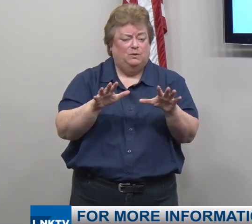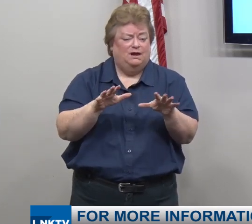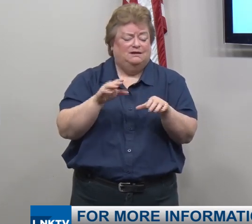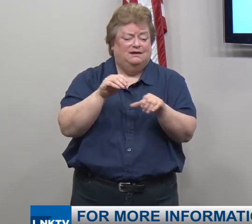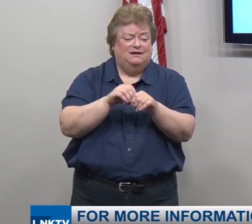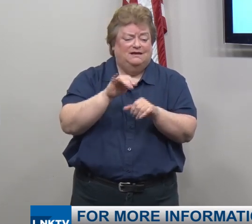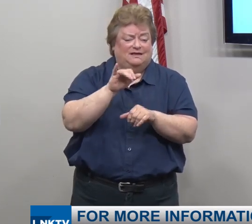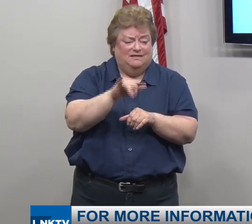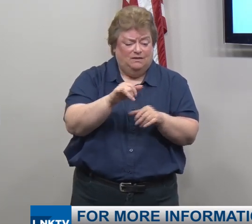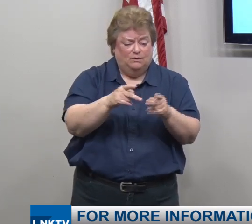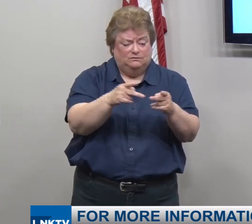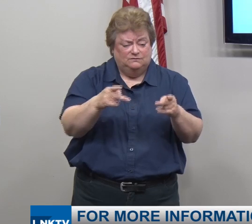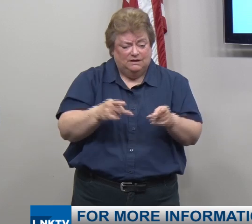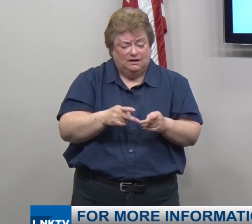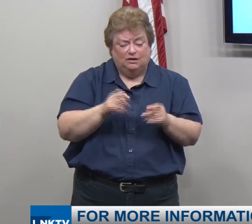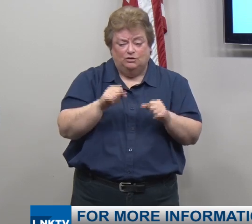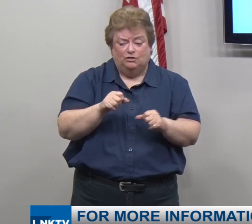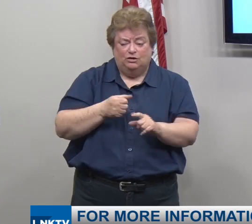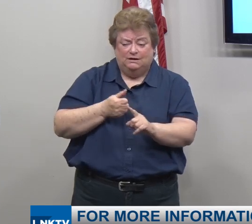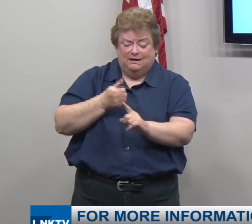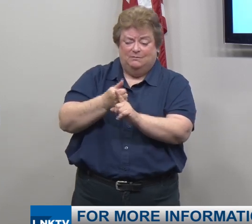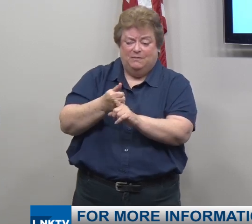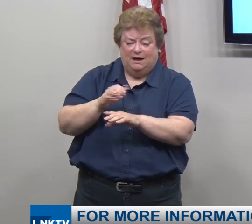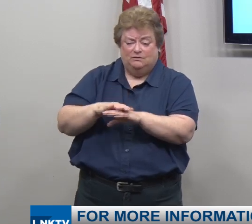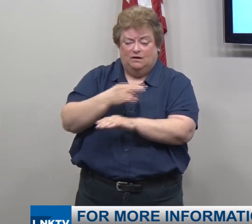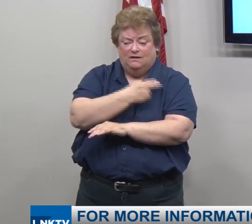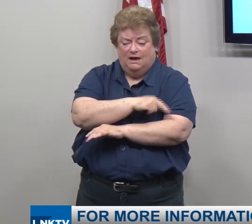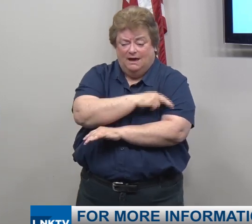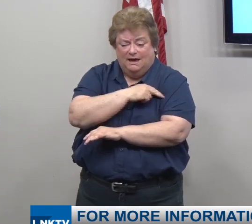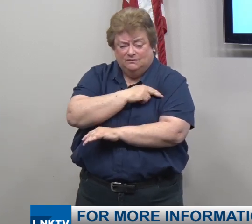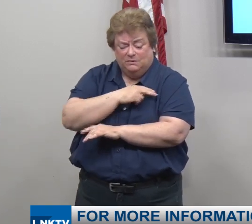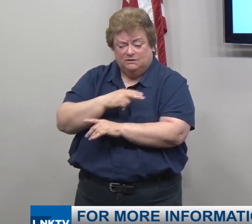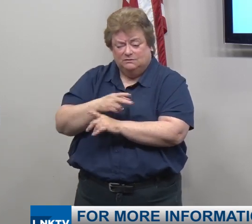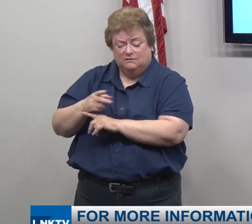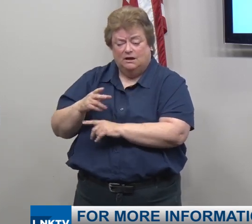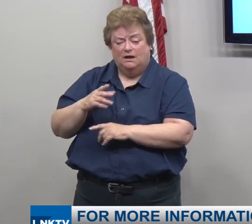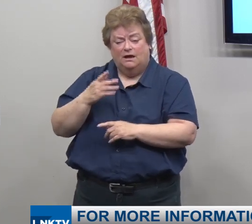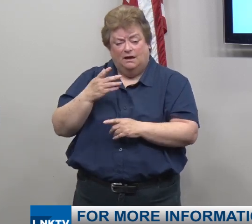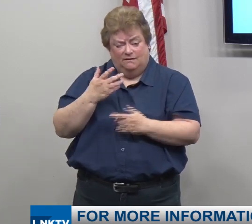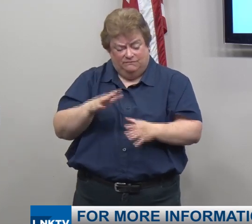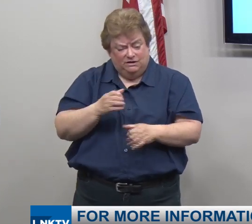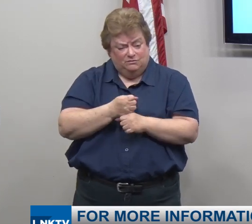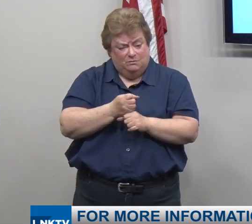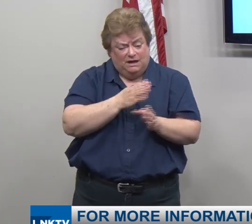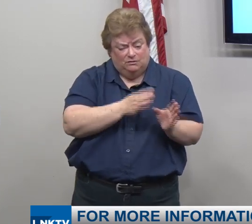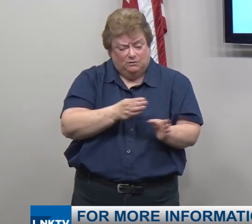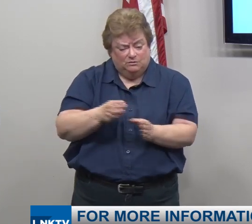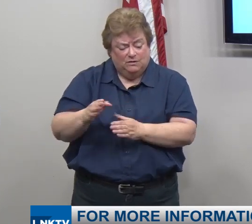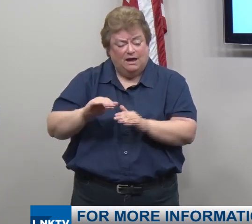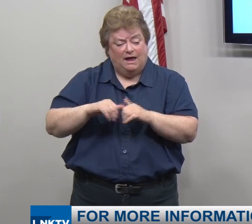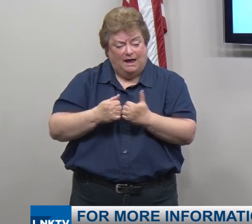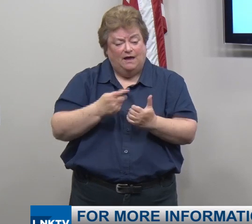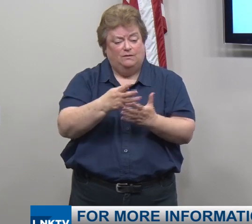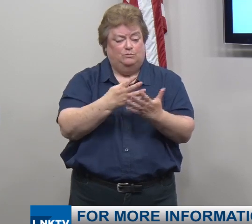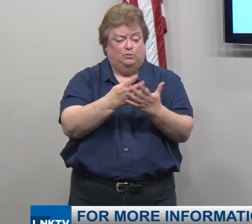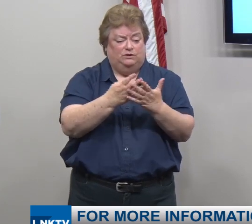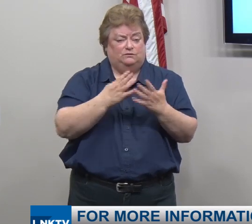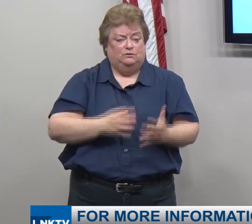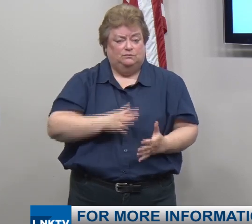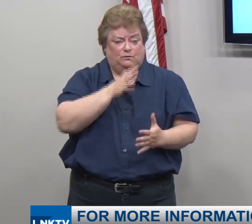facilities may affect your hospitals or all your medical facilities? And are those arrangements being made on how those inmates will be cared